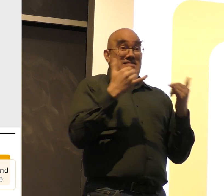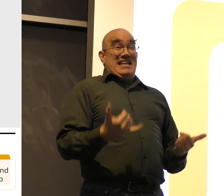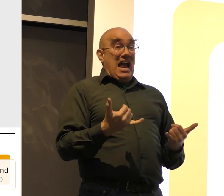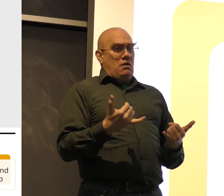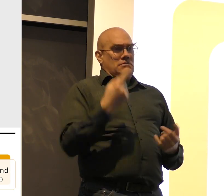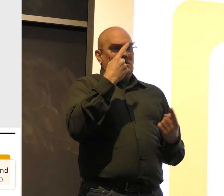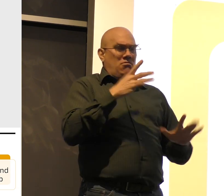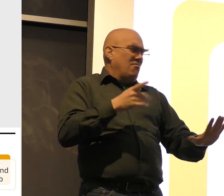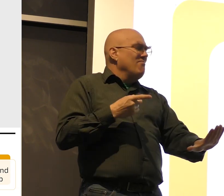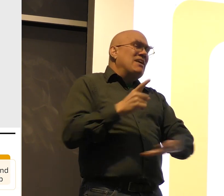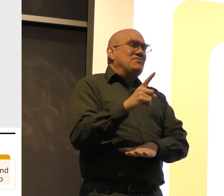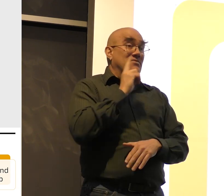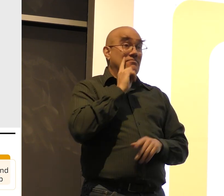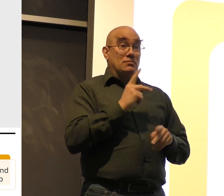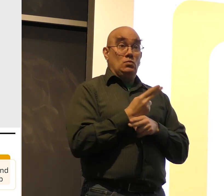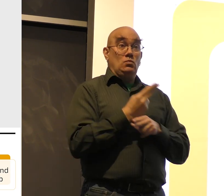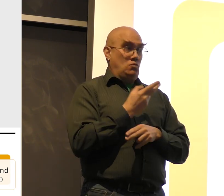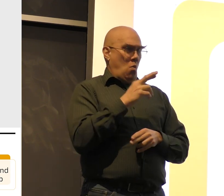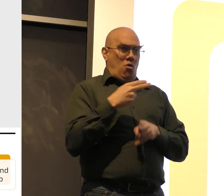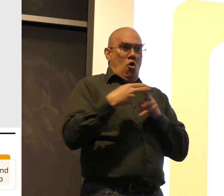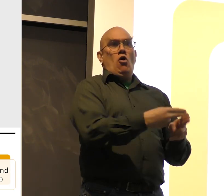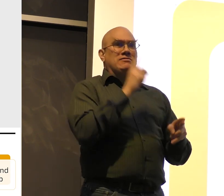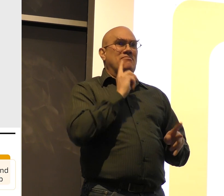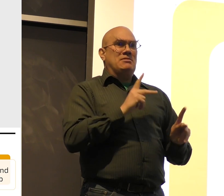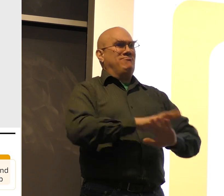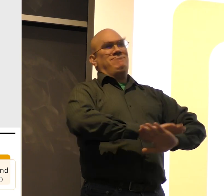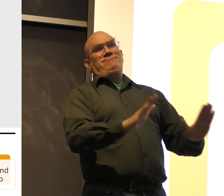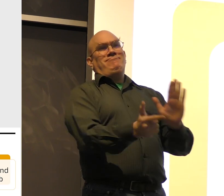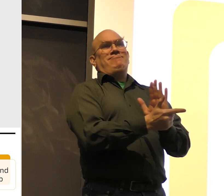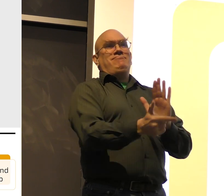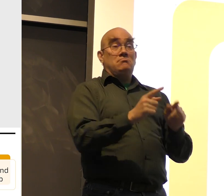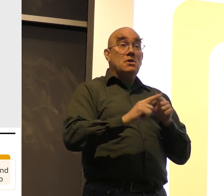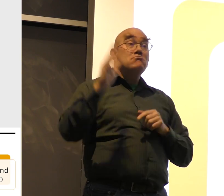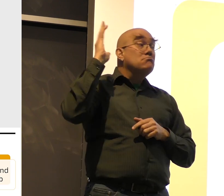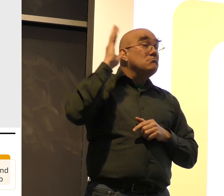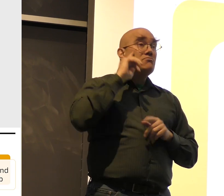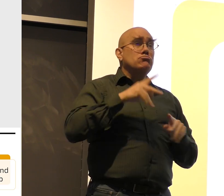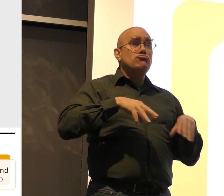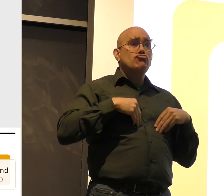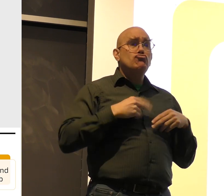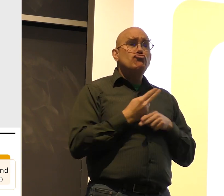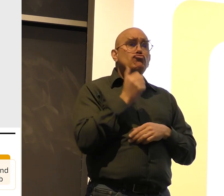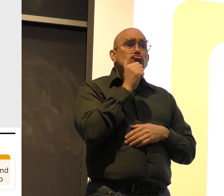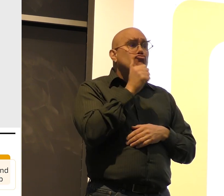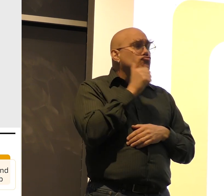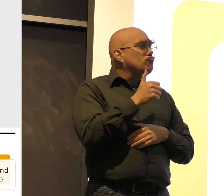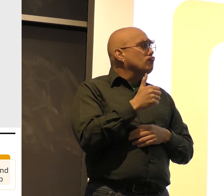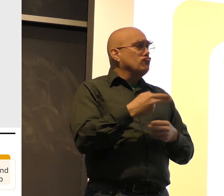And so the two terms now are very offensive to deaf people. You would not call deaf people this by any means, but in the past, deaf people use